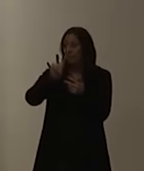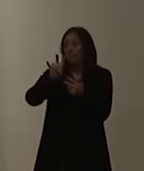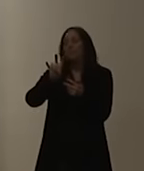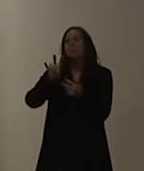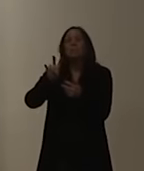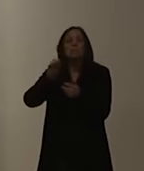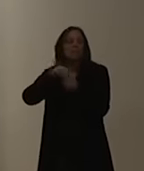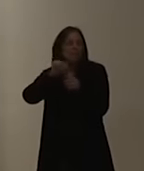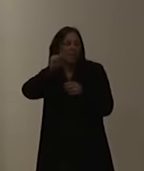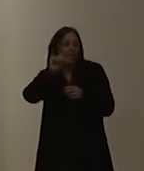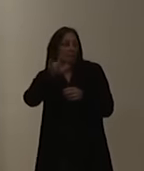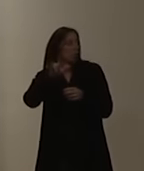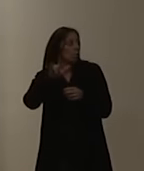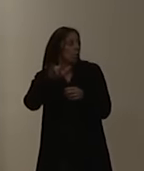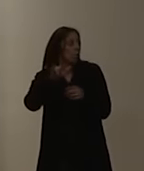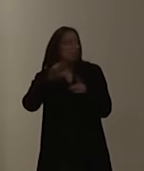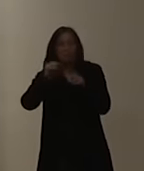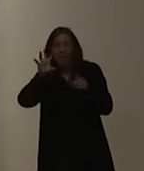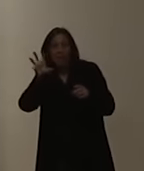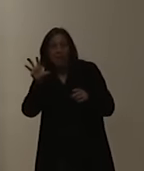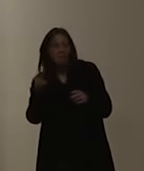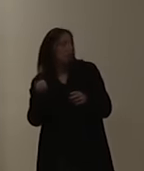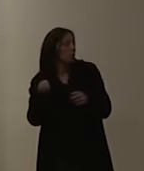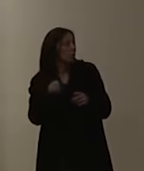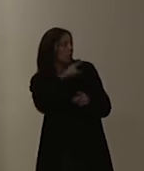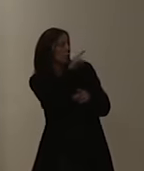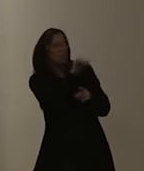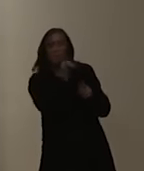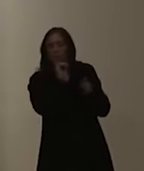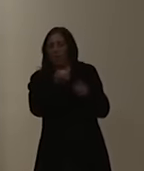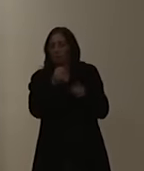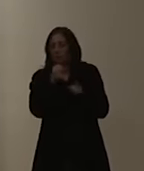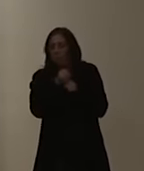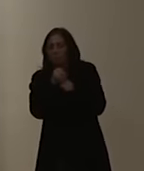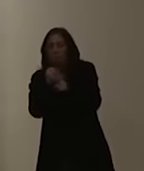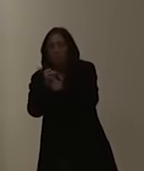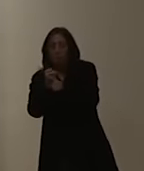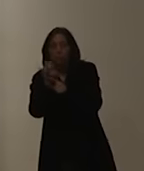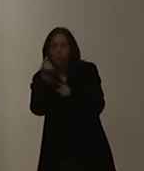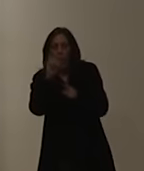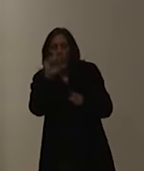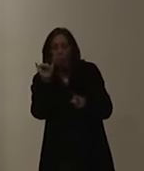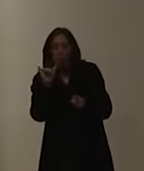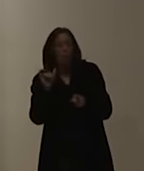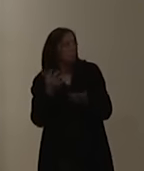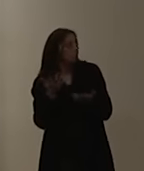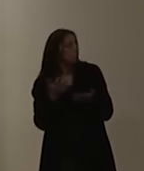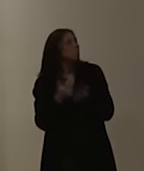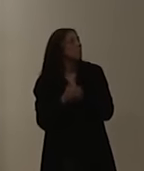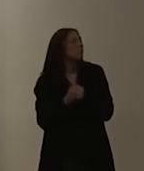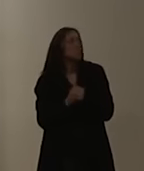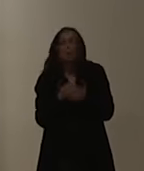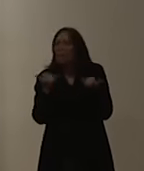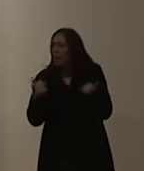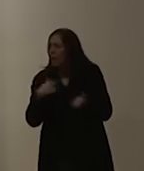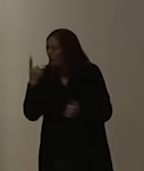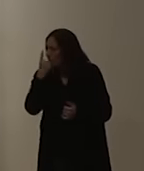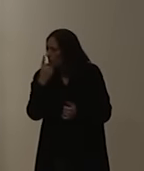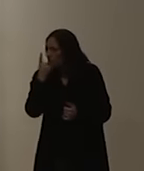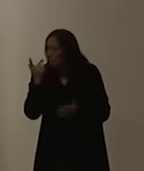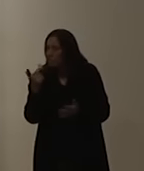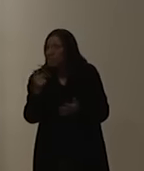mean in Africa decades later. And this is various sites in Africa. And then you have to ask, oh really, now what is this? Is it a different